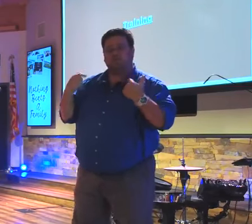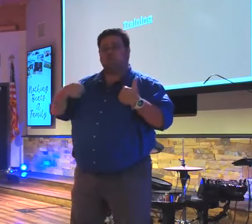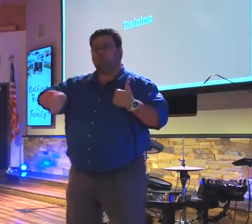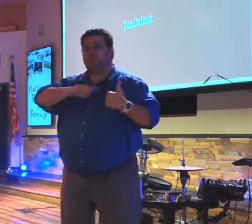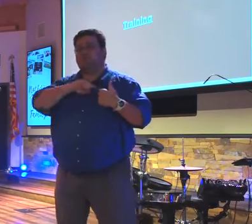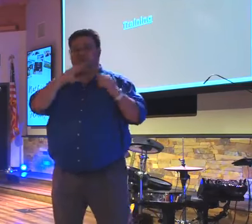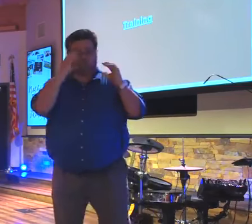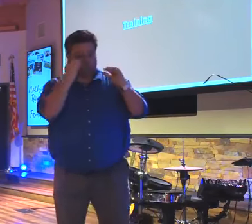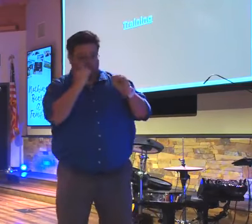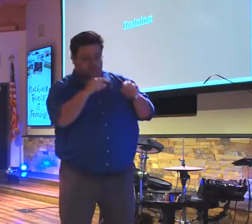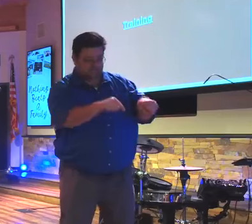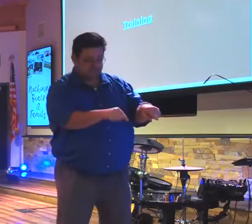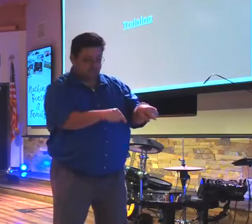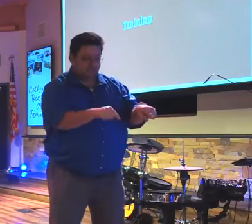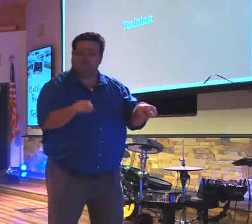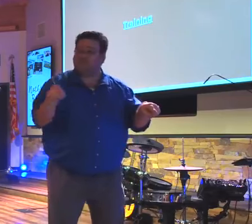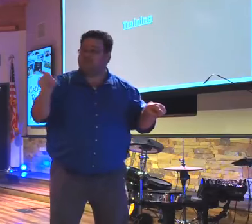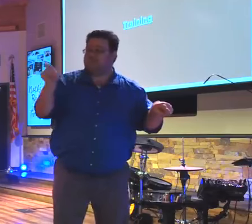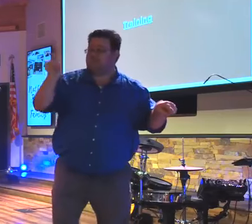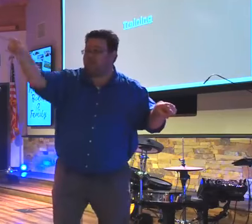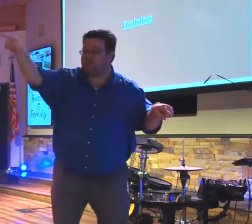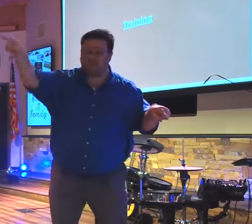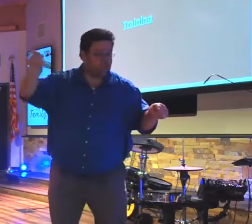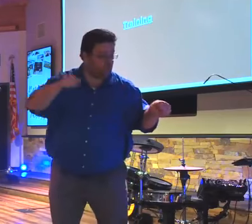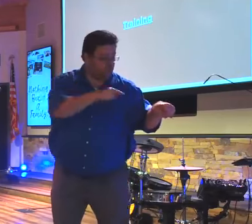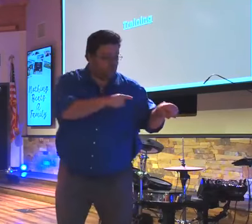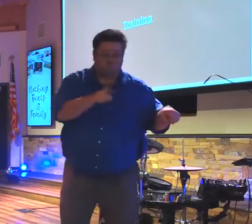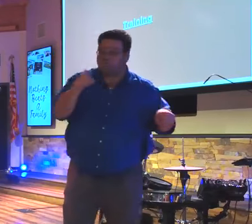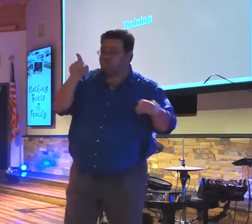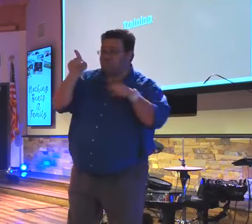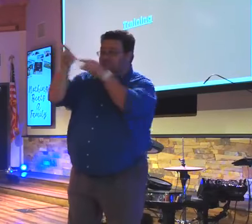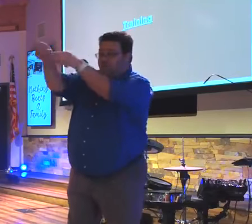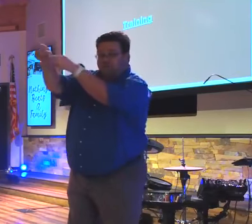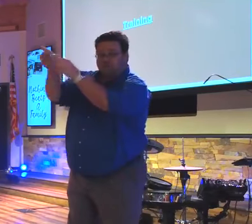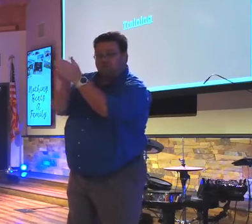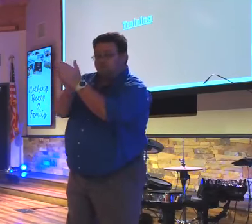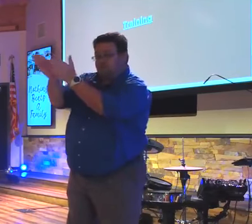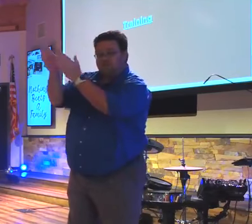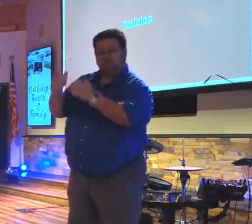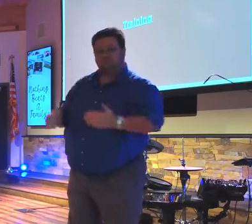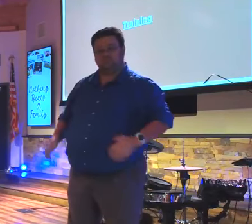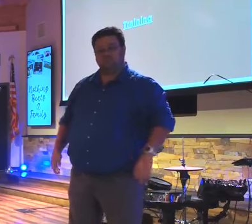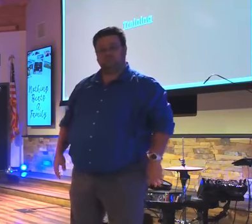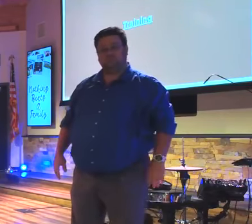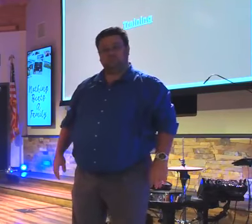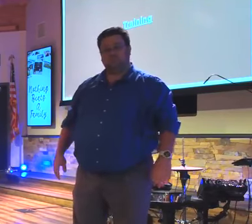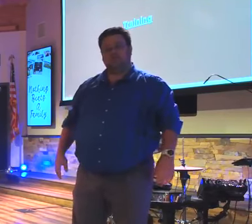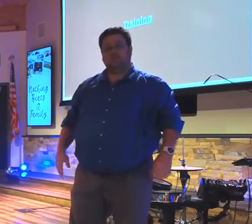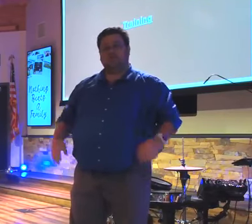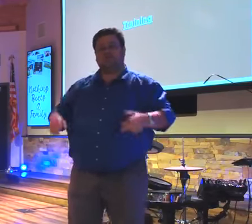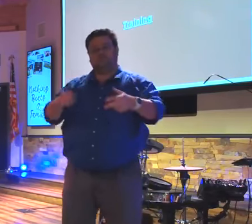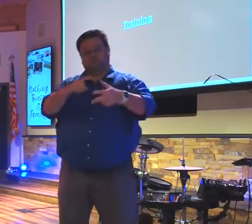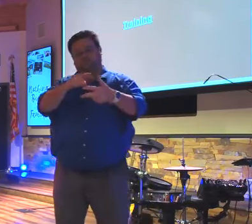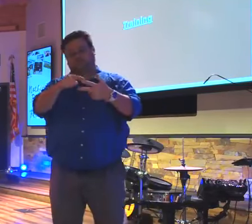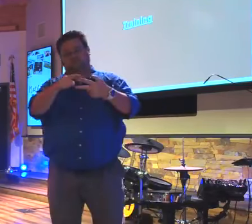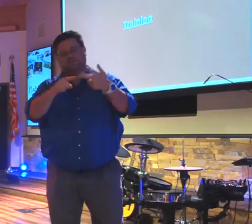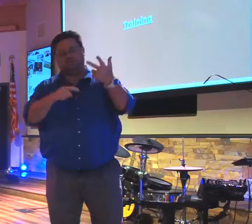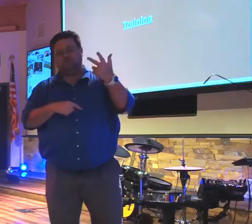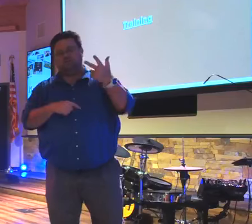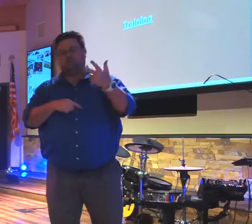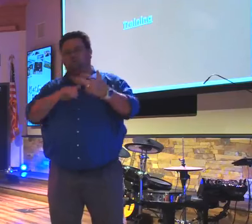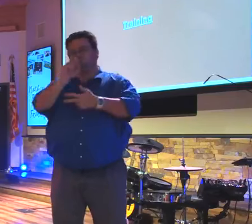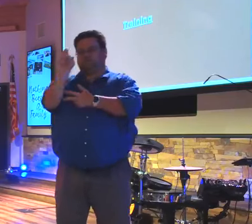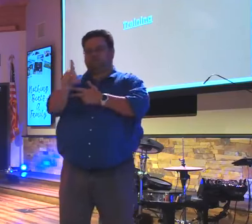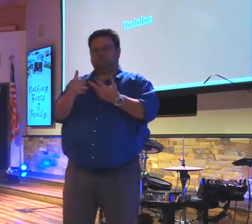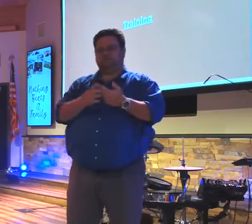proactively training our children to follow a definite course. Okay, well, hold on. Then that would lead us to ask some logical